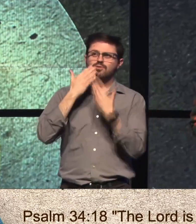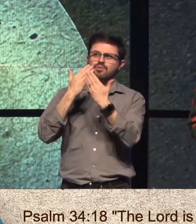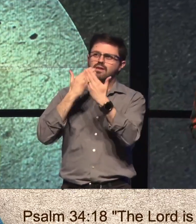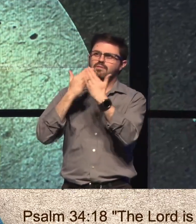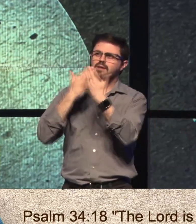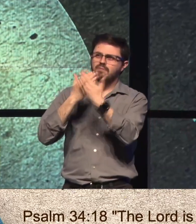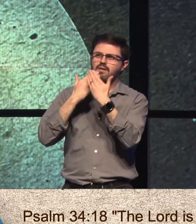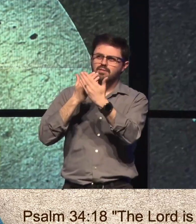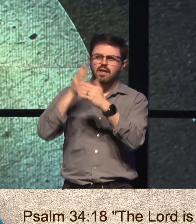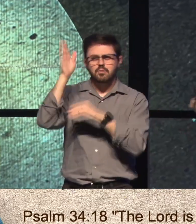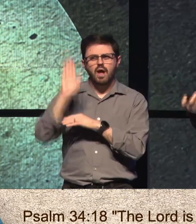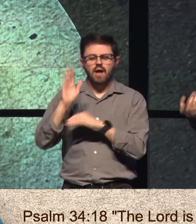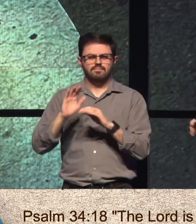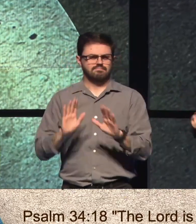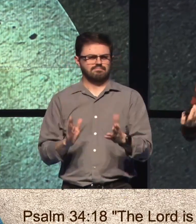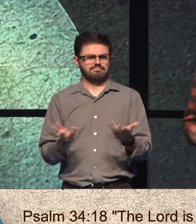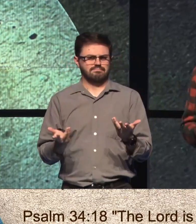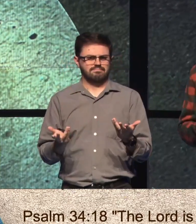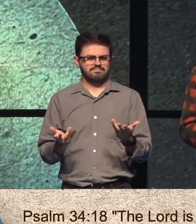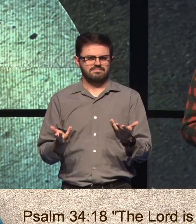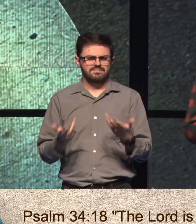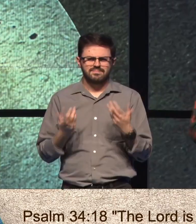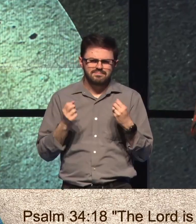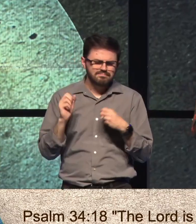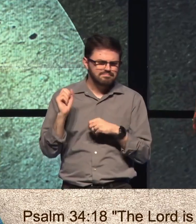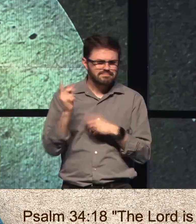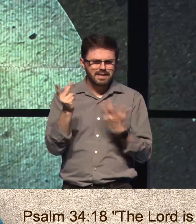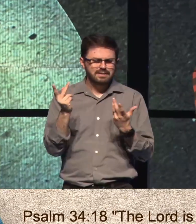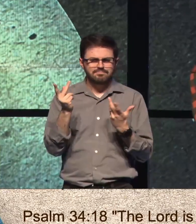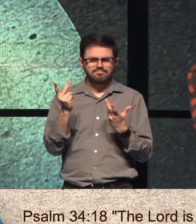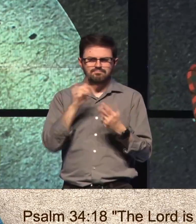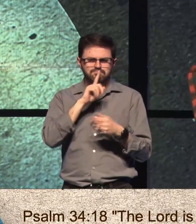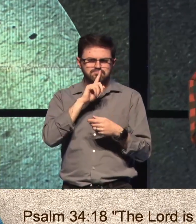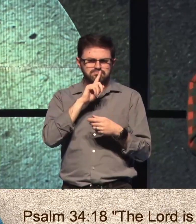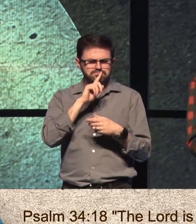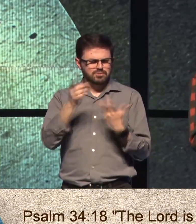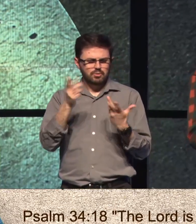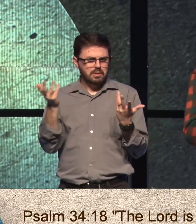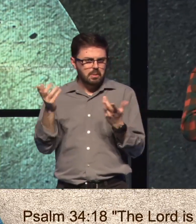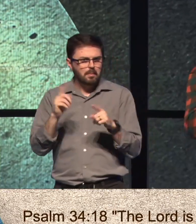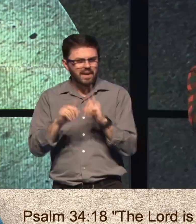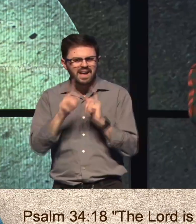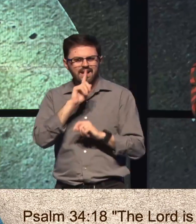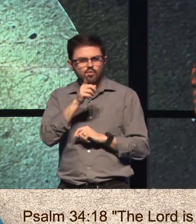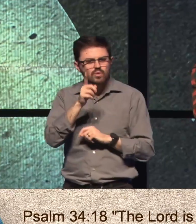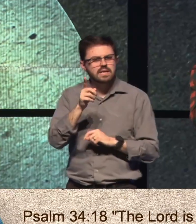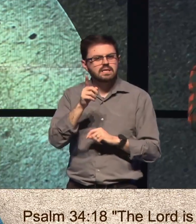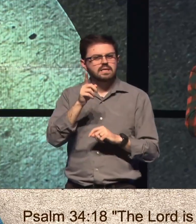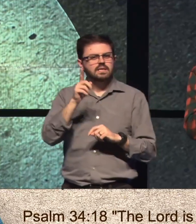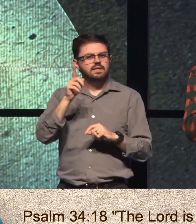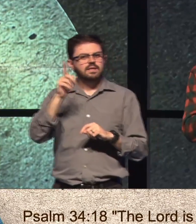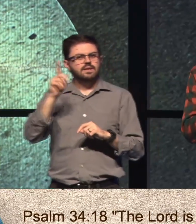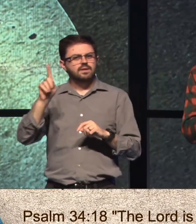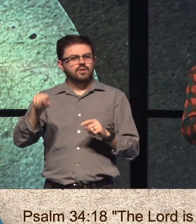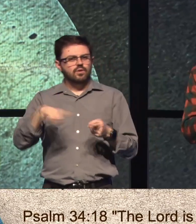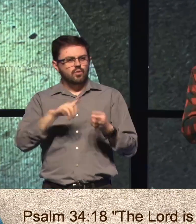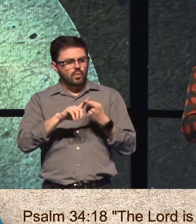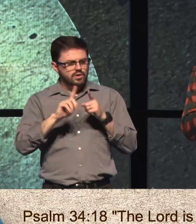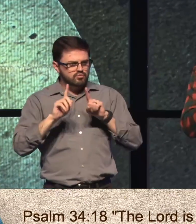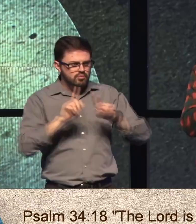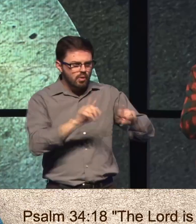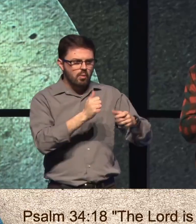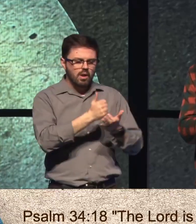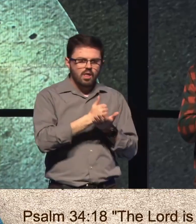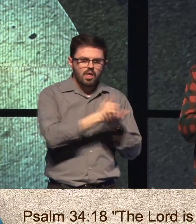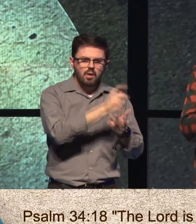now. Okay, yeah. But what you're actually encountering in that transformative